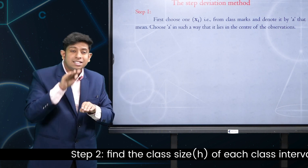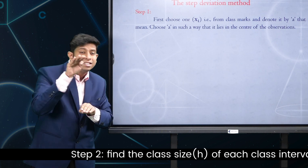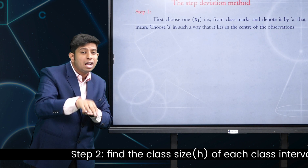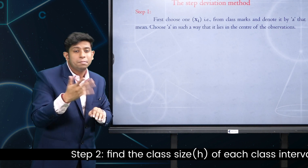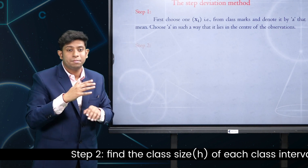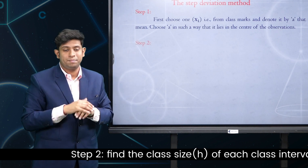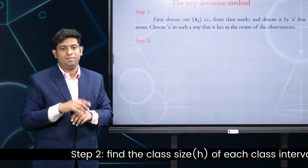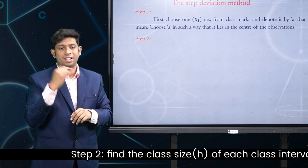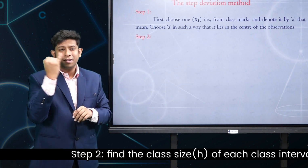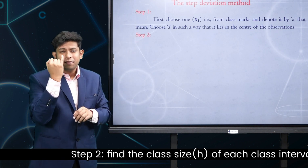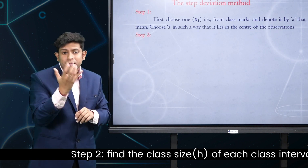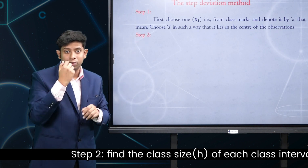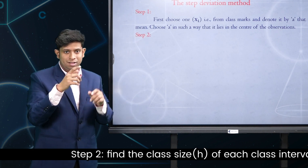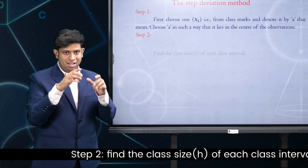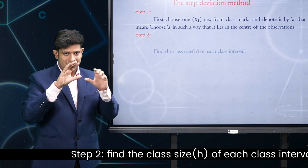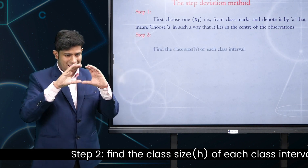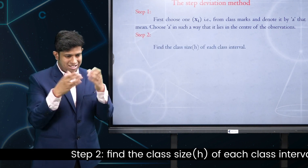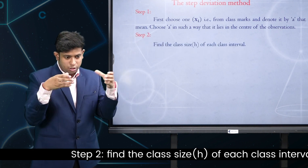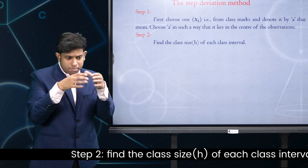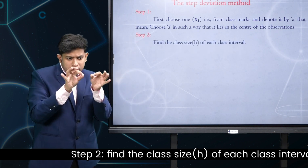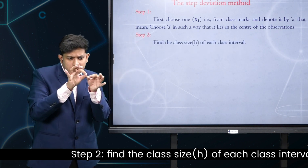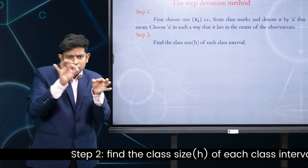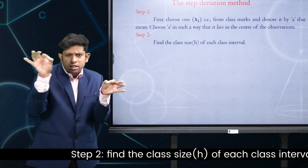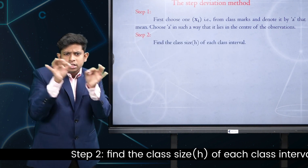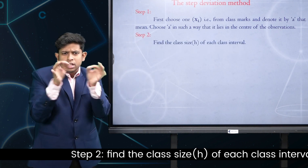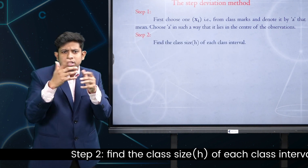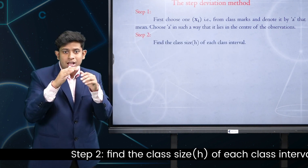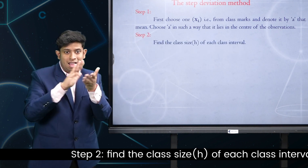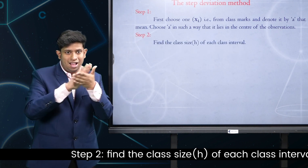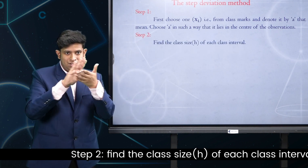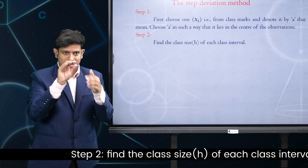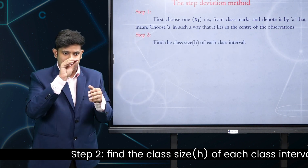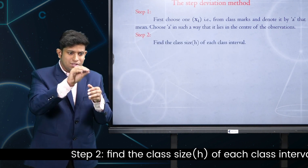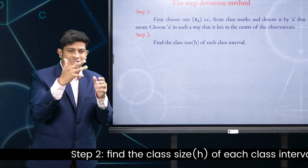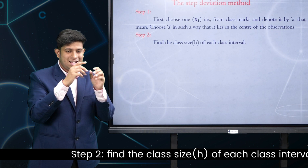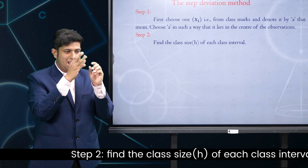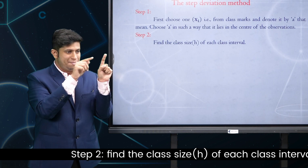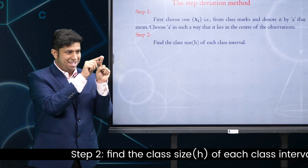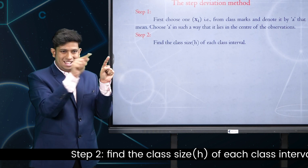Step 2. Find the class size h of each class interval.